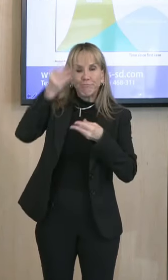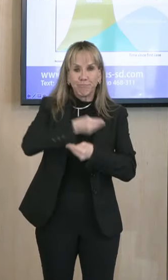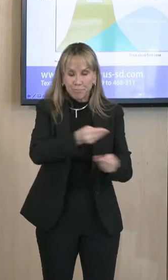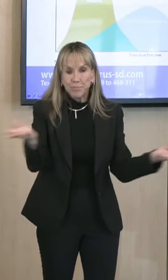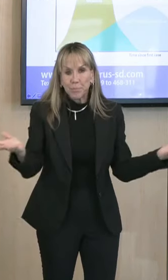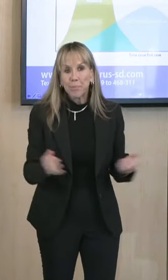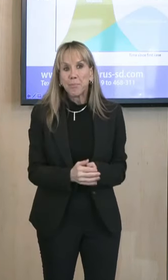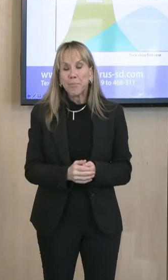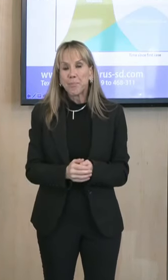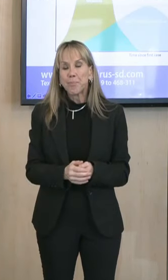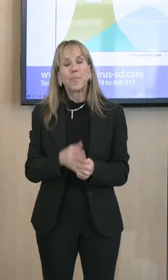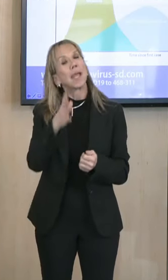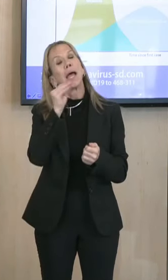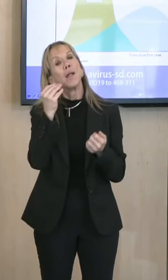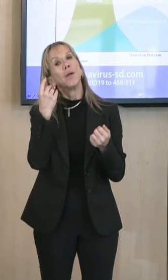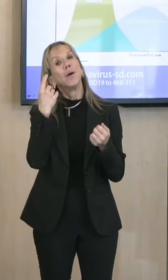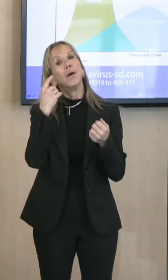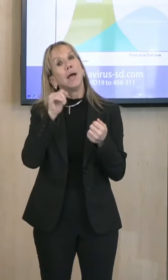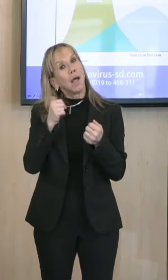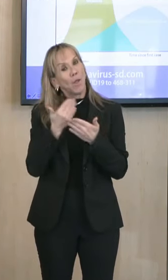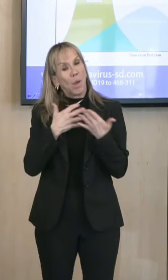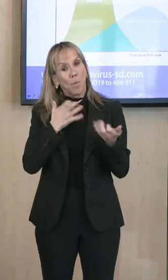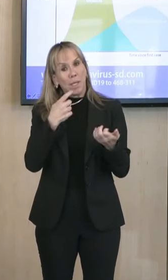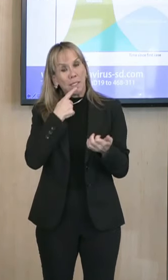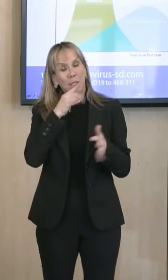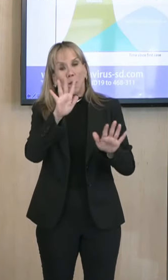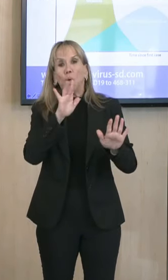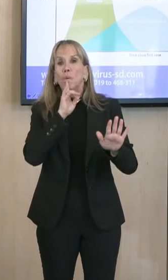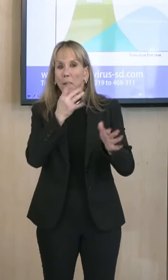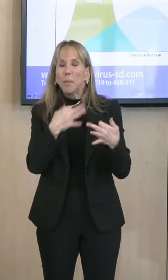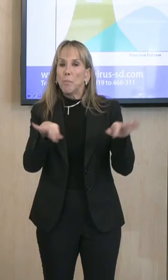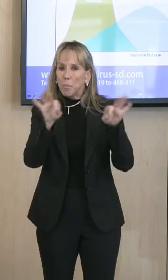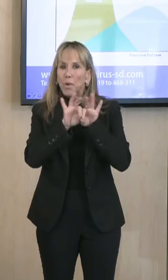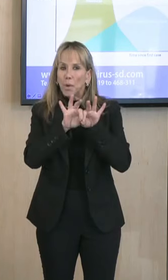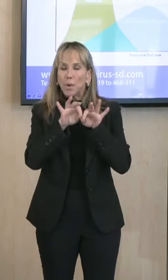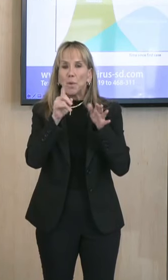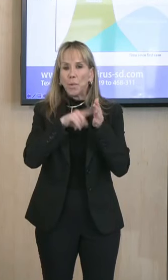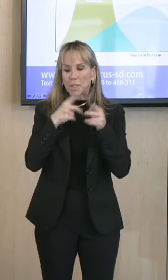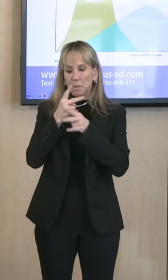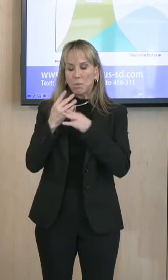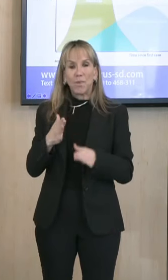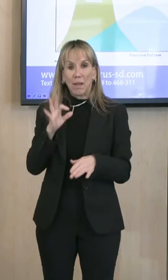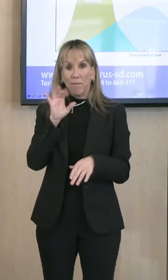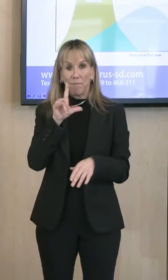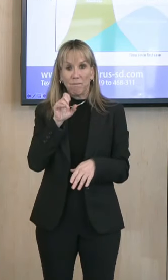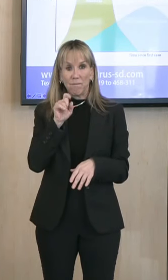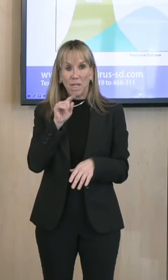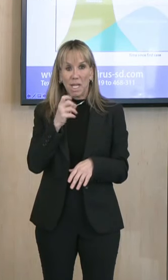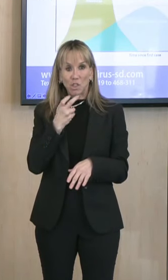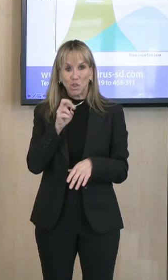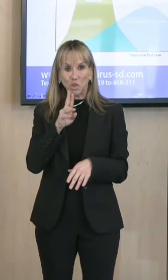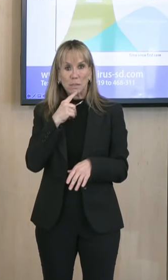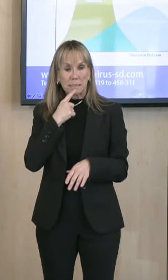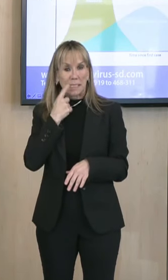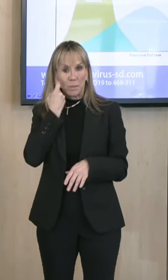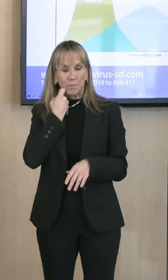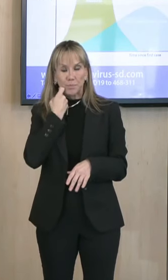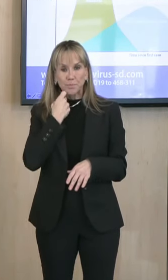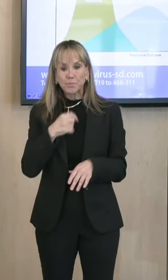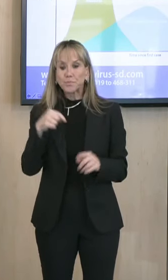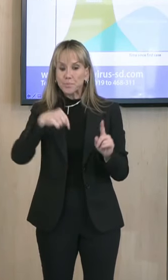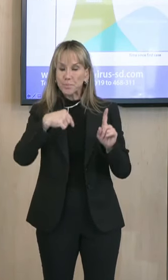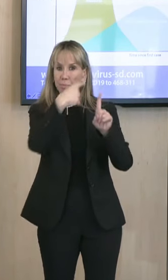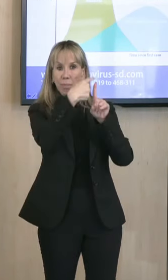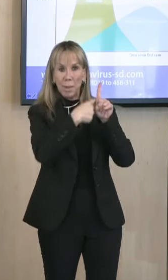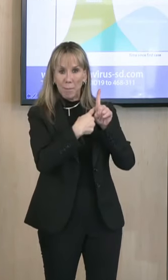just to reinforce, if I may, because it is so important in terms of what Supervisor Fletcher said. This